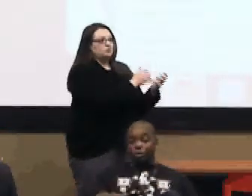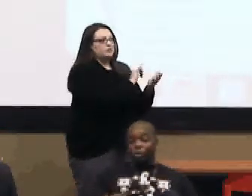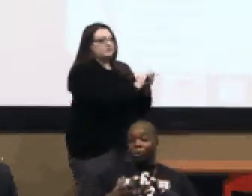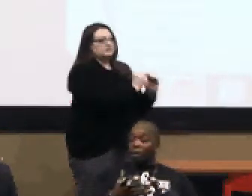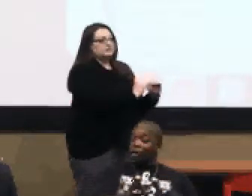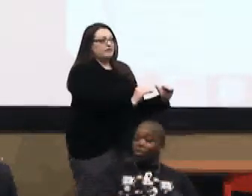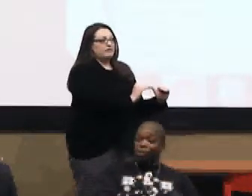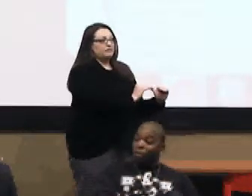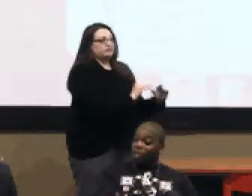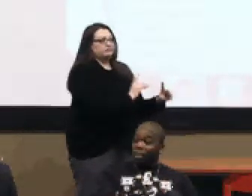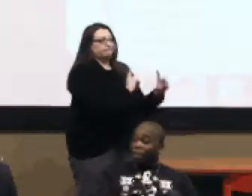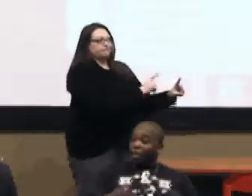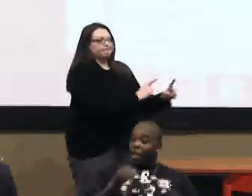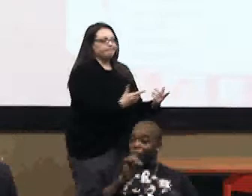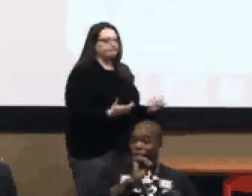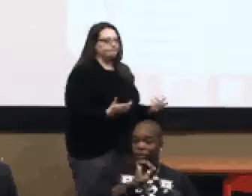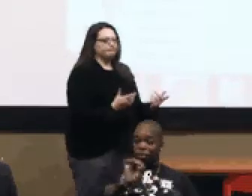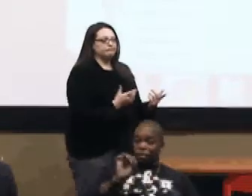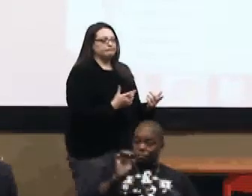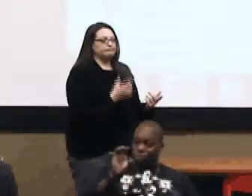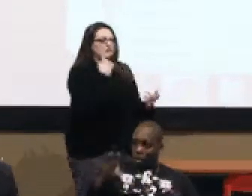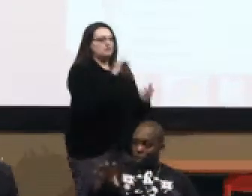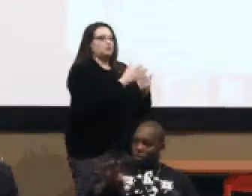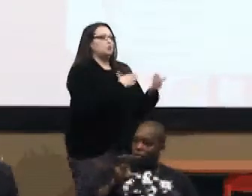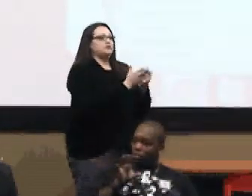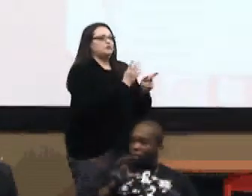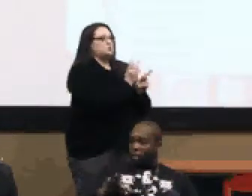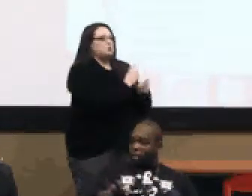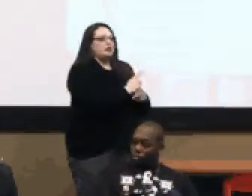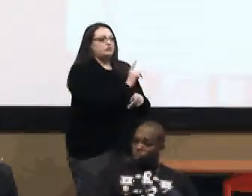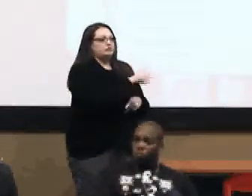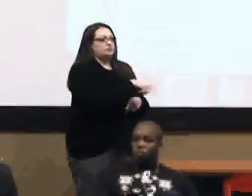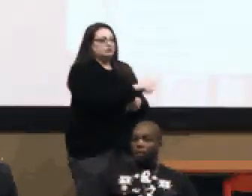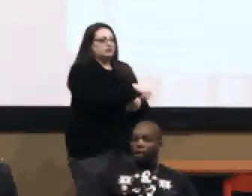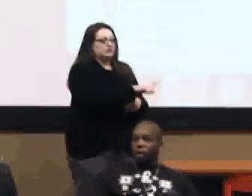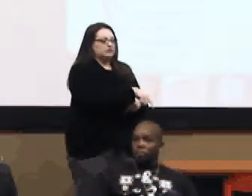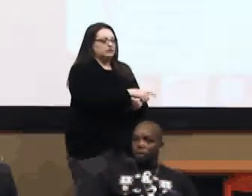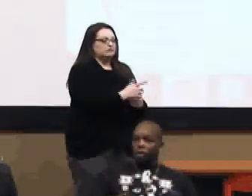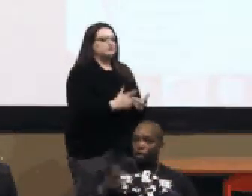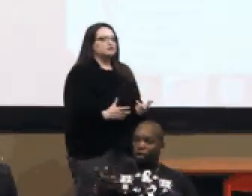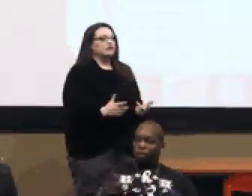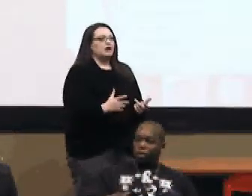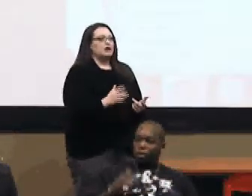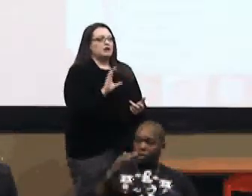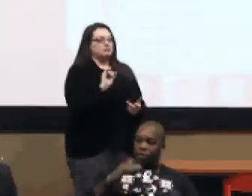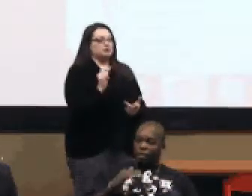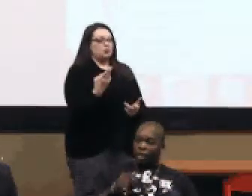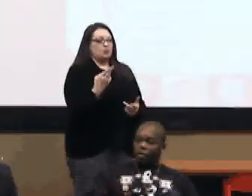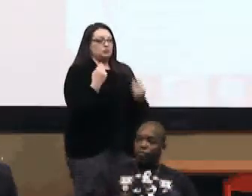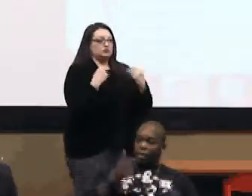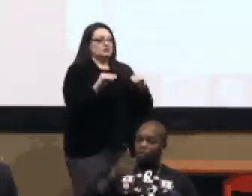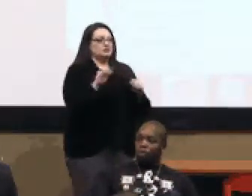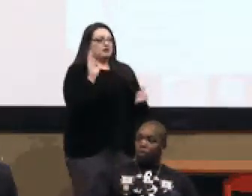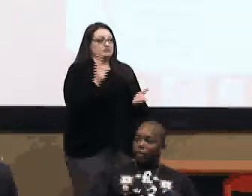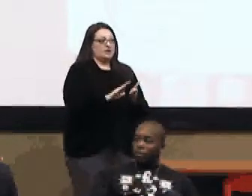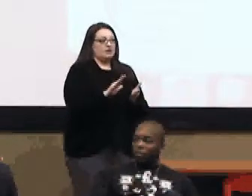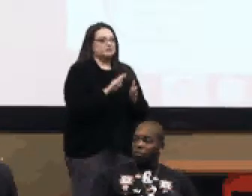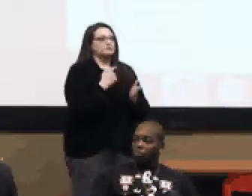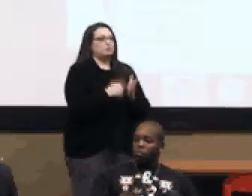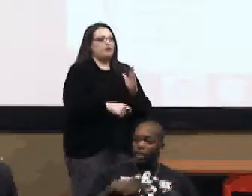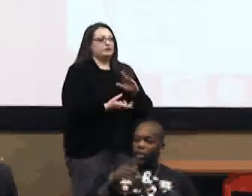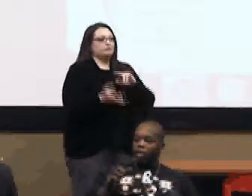level that you aspire to at whatever product you need. Coach sells less, raises the